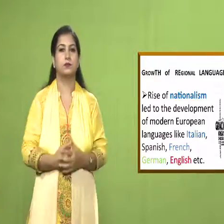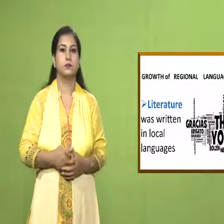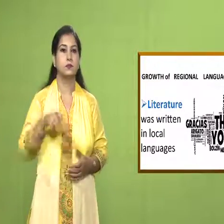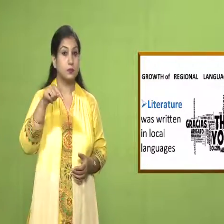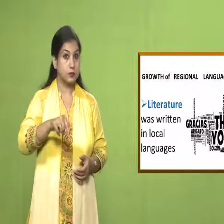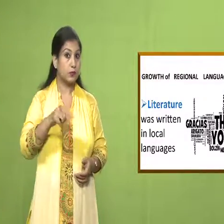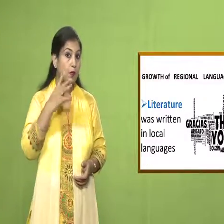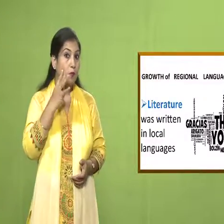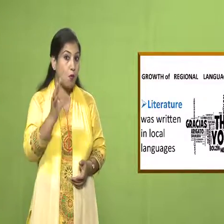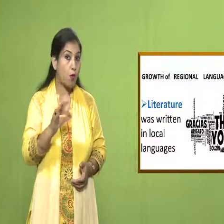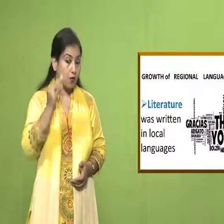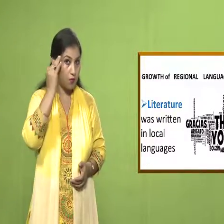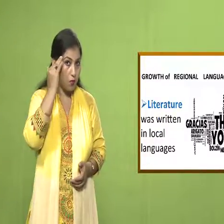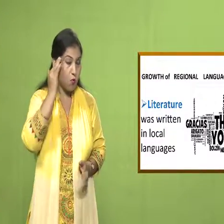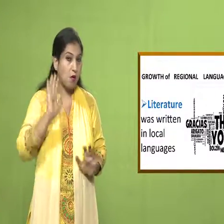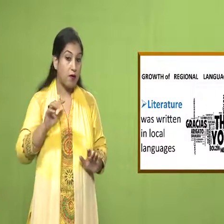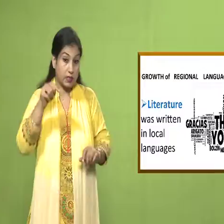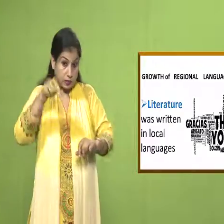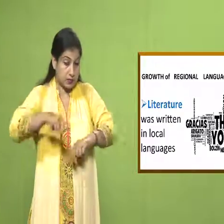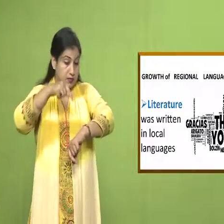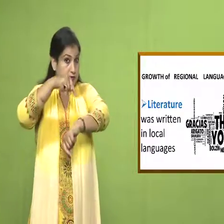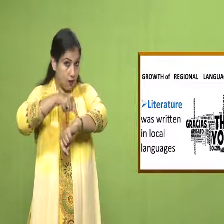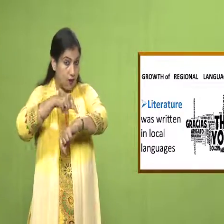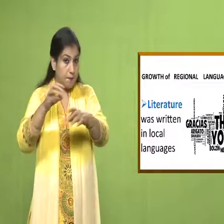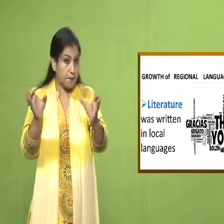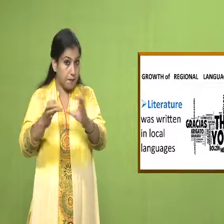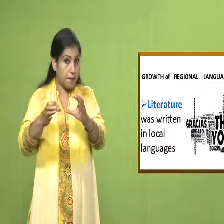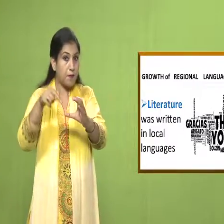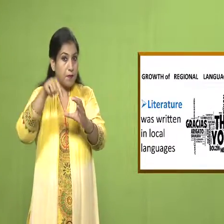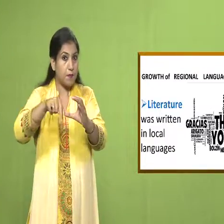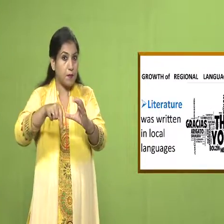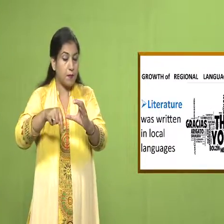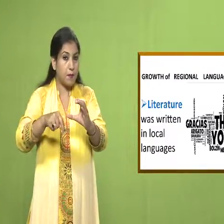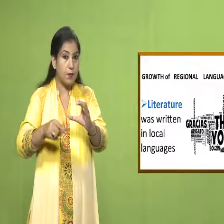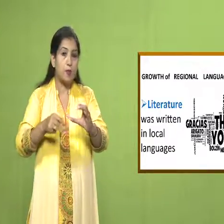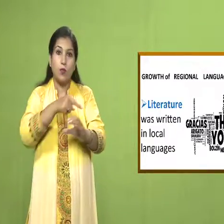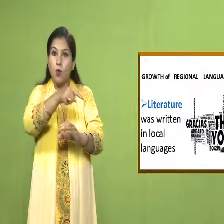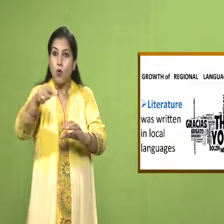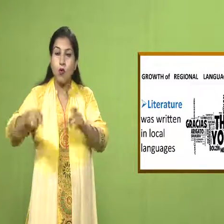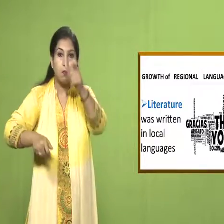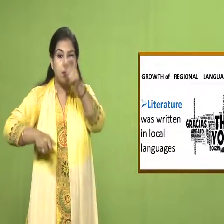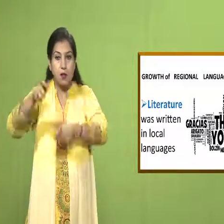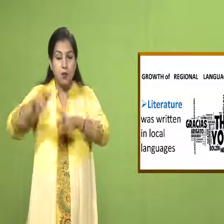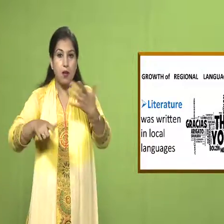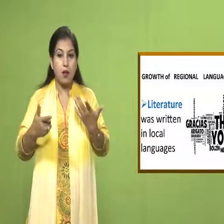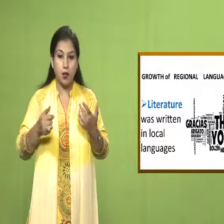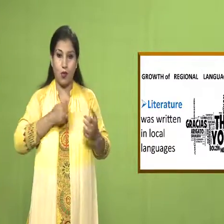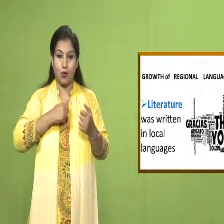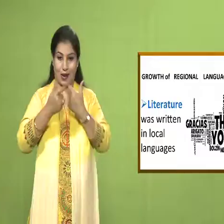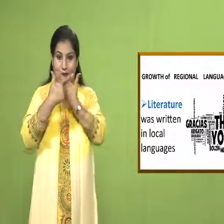It is important to note that this period marked increased interest of people in